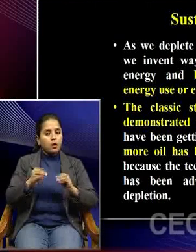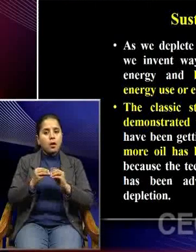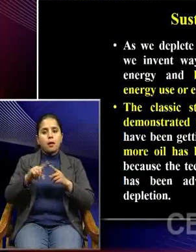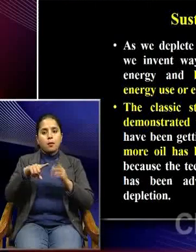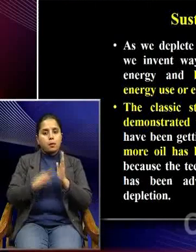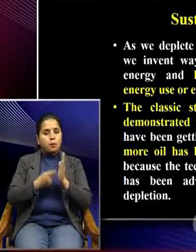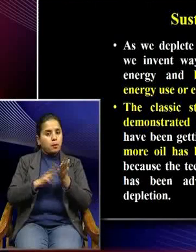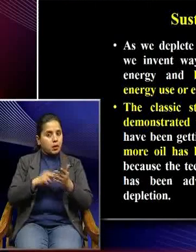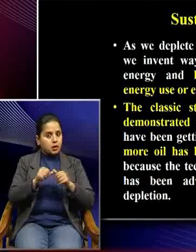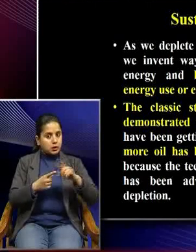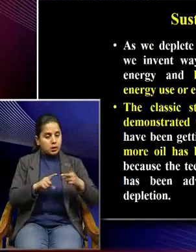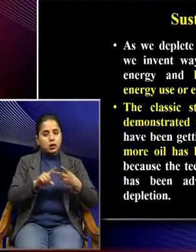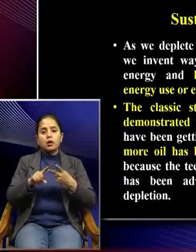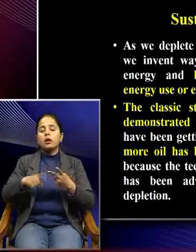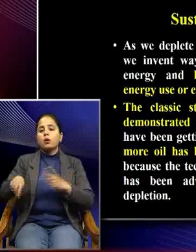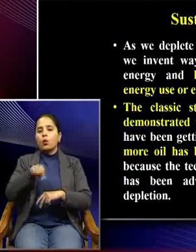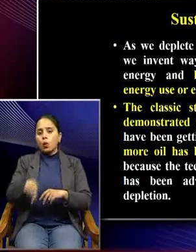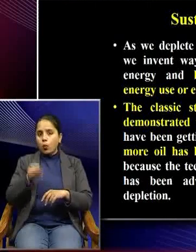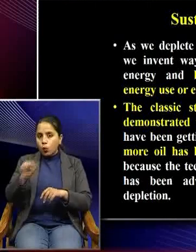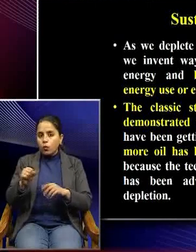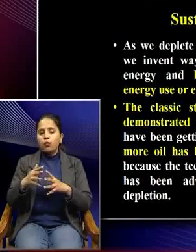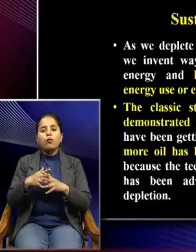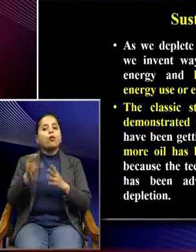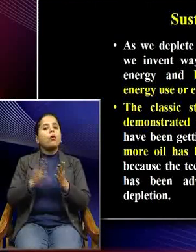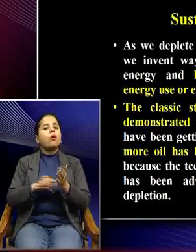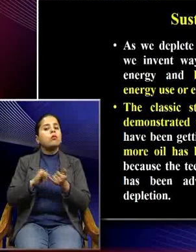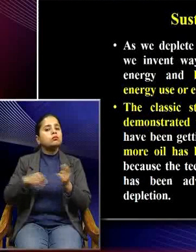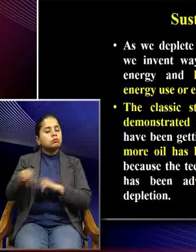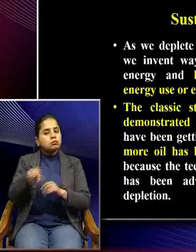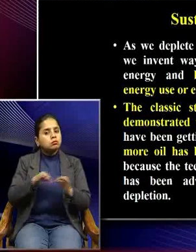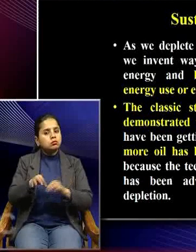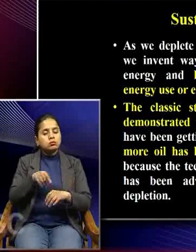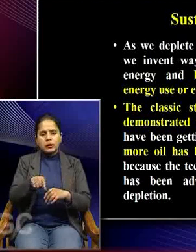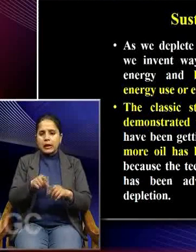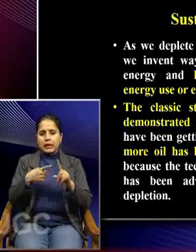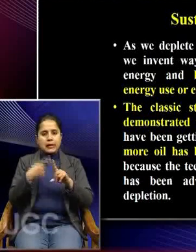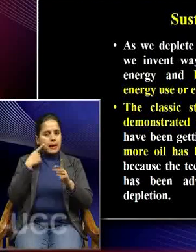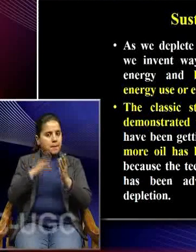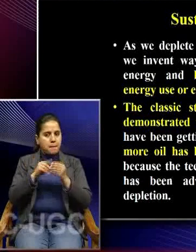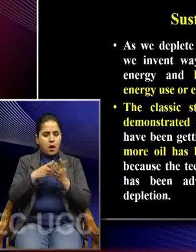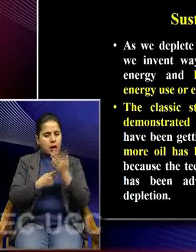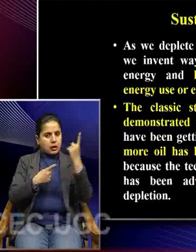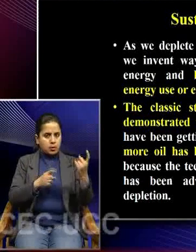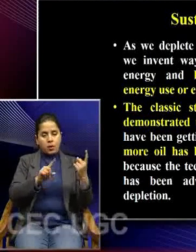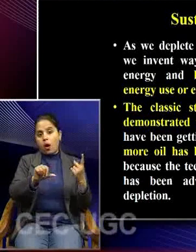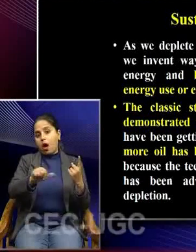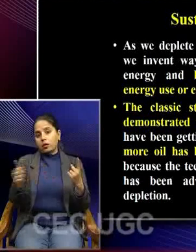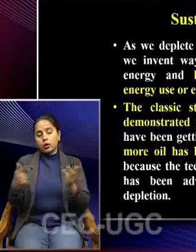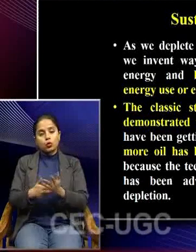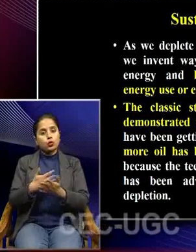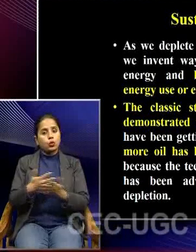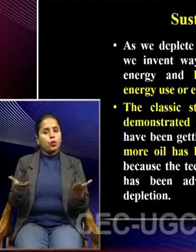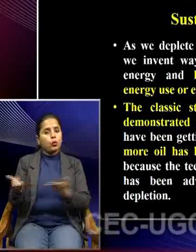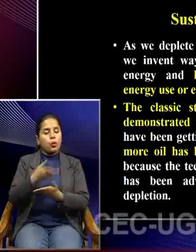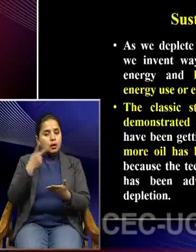and Morse demonstrated that except timber, resources are